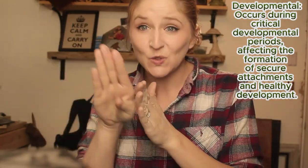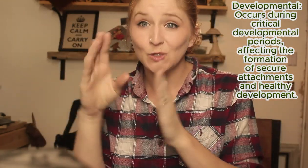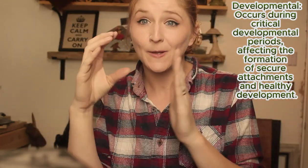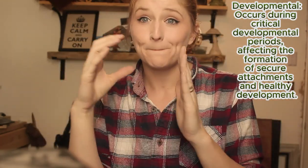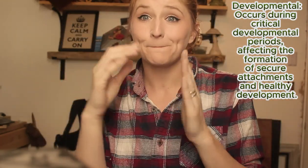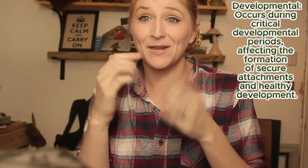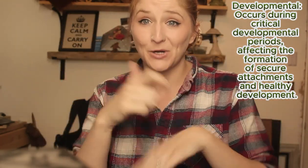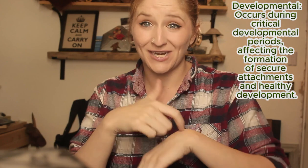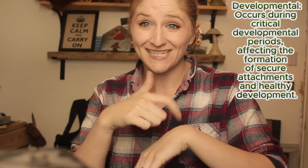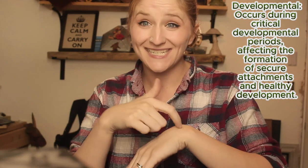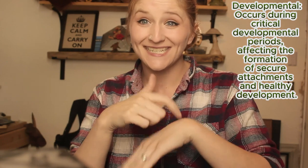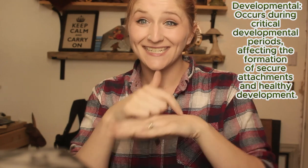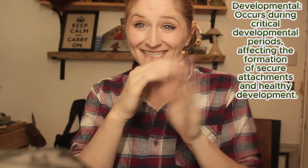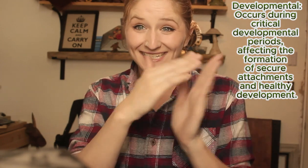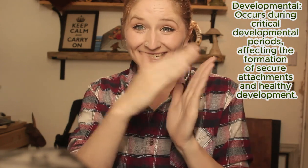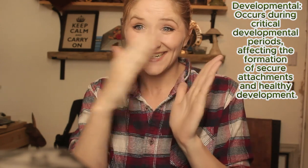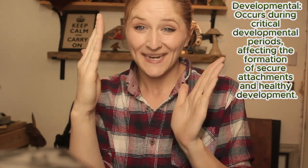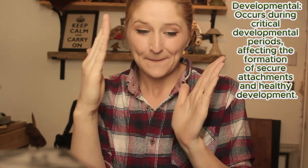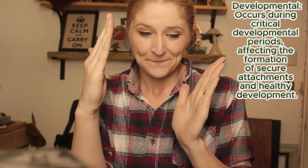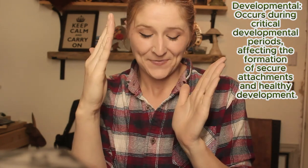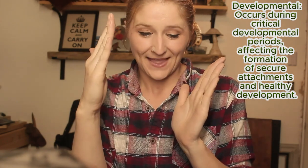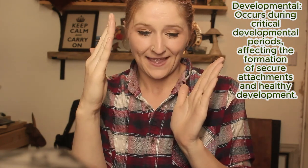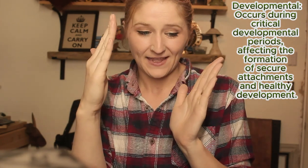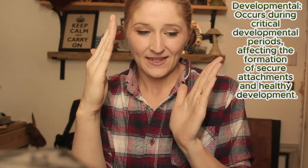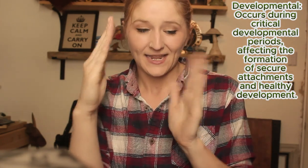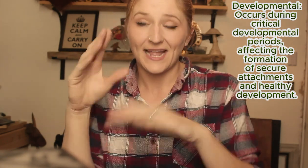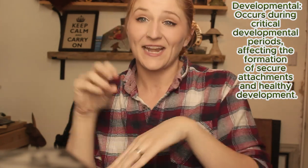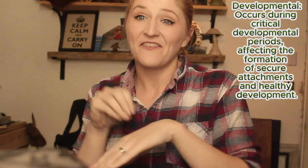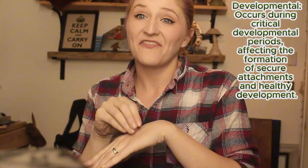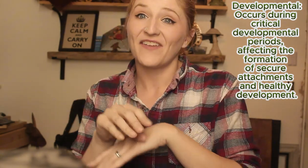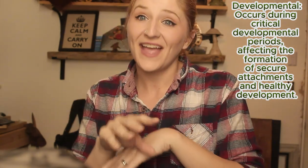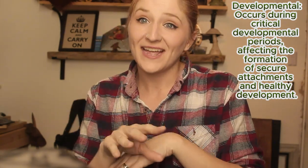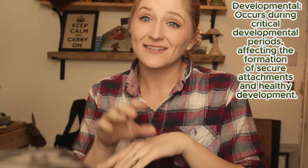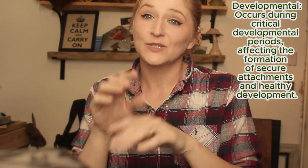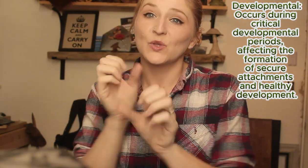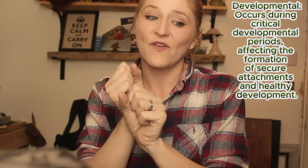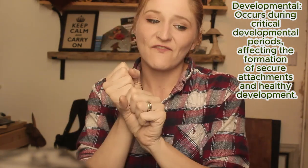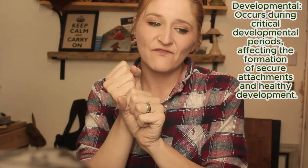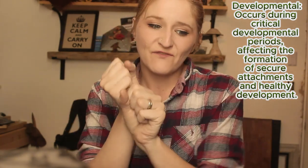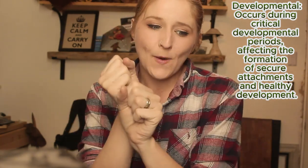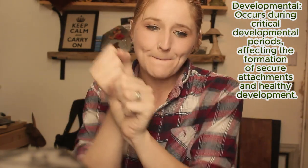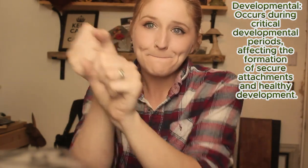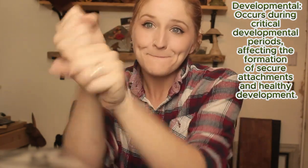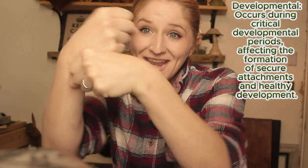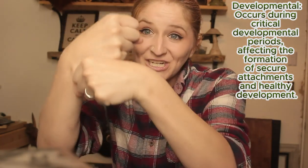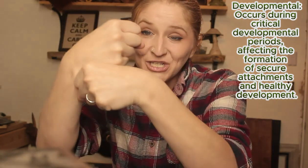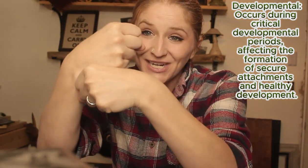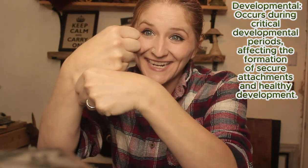developmental periods, okay? And it affects the formation.